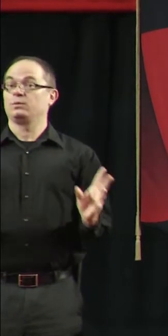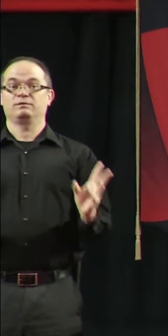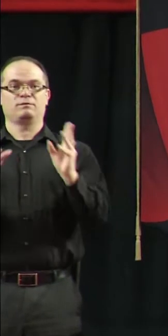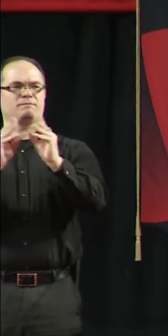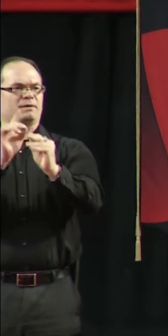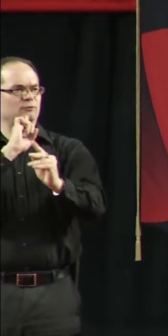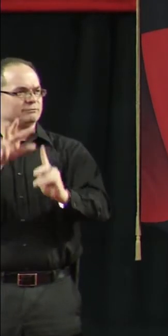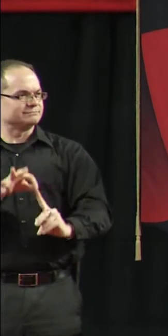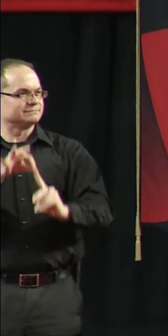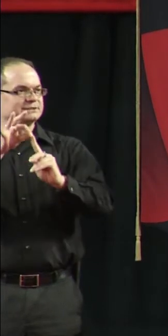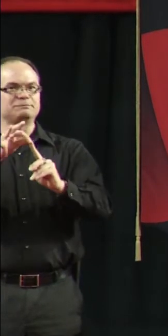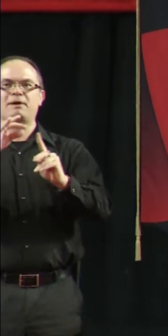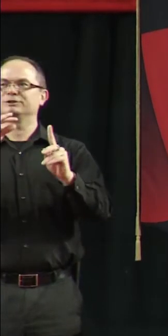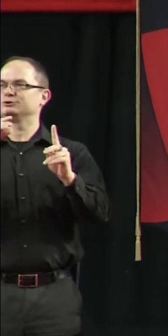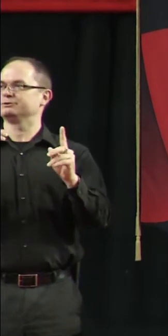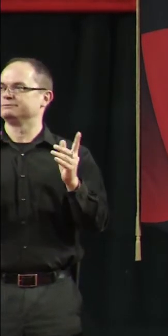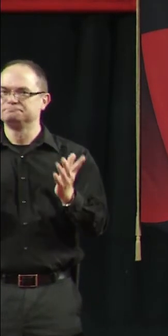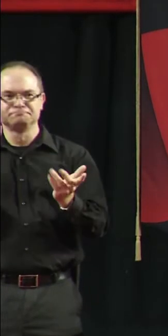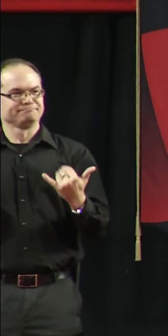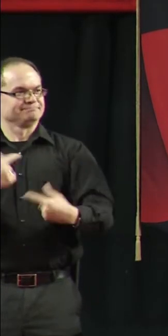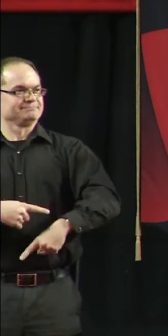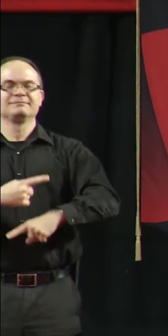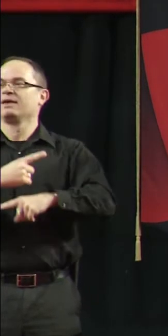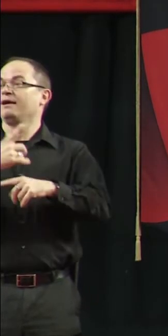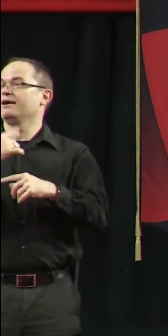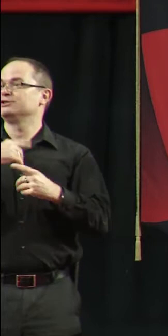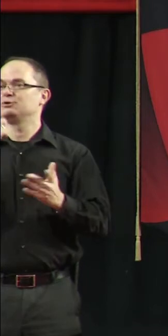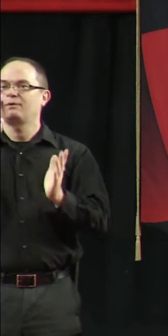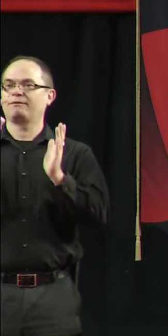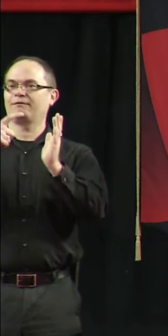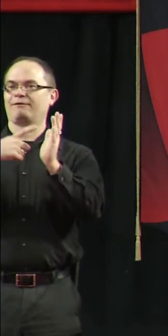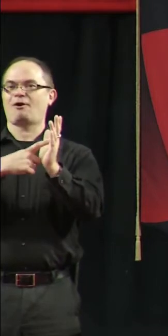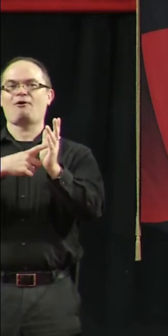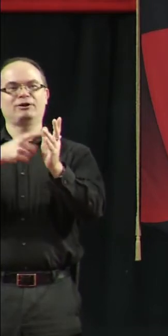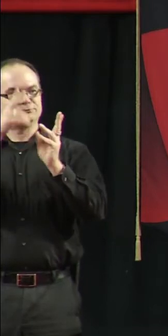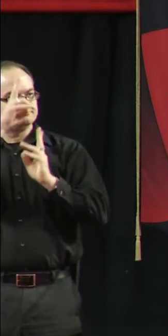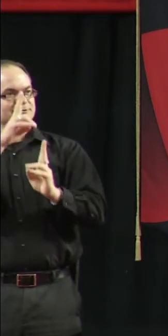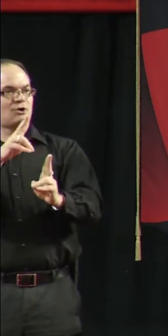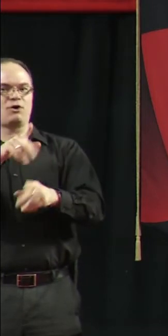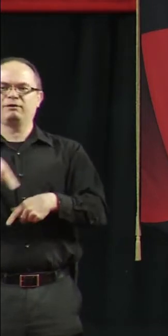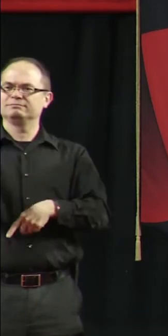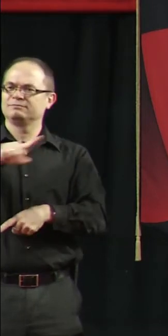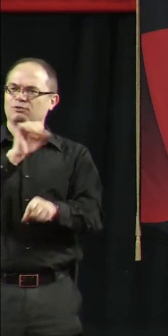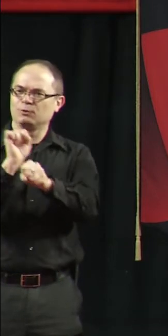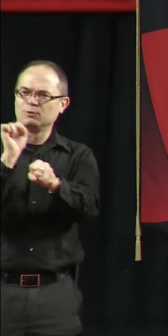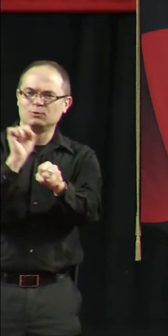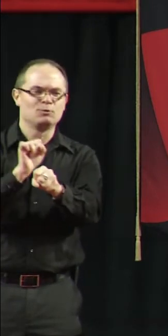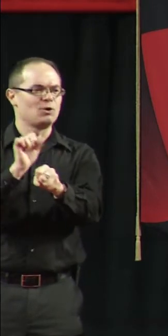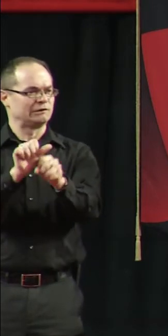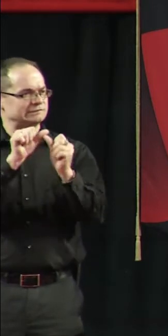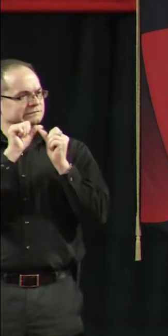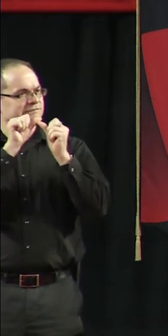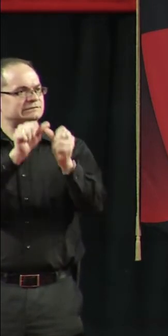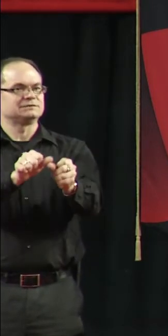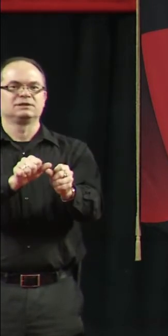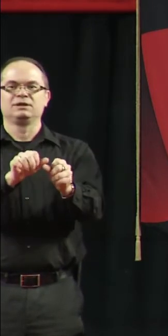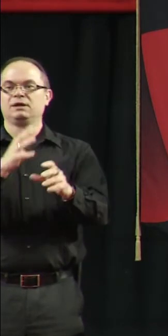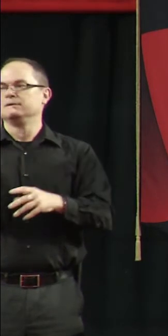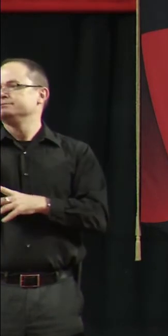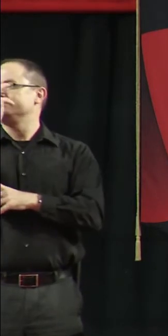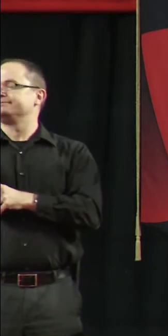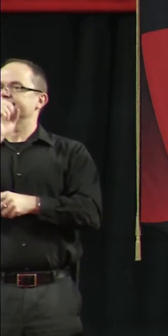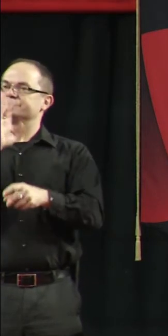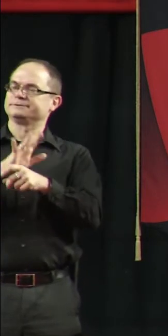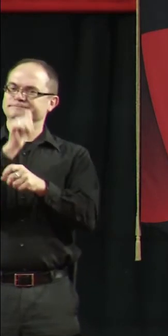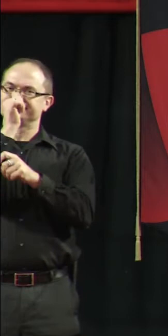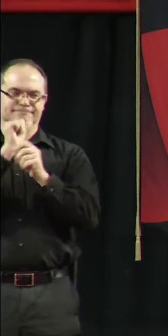this special occasion to acknowledge and to honor our graduates for their tireless efforts, remarkable